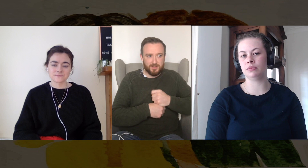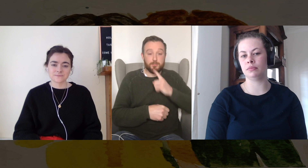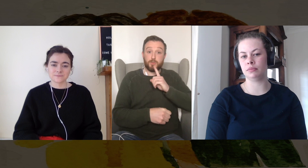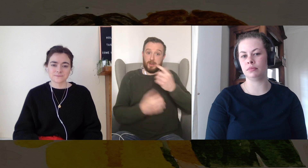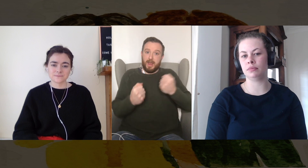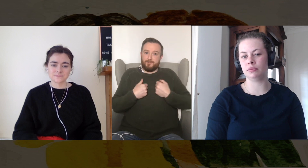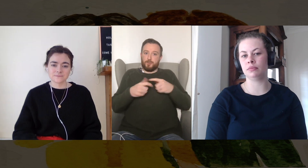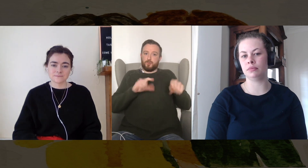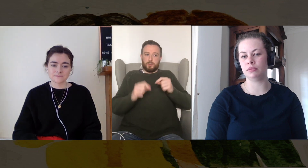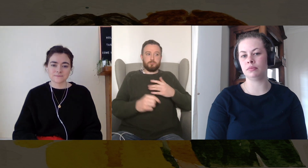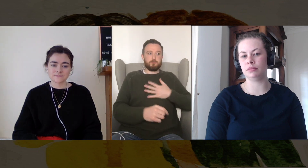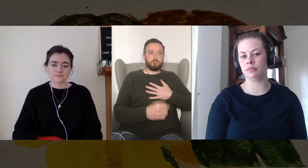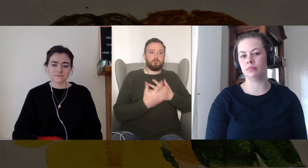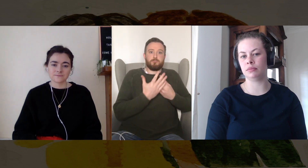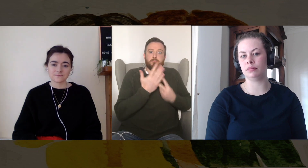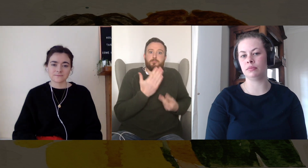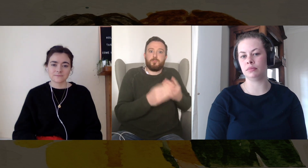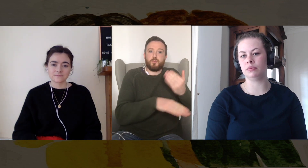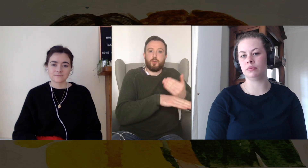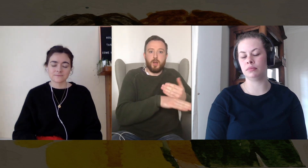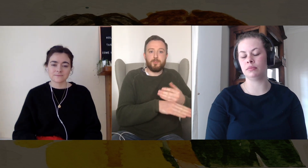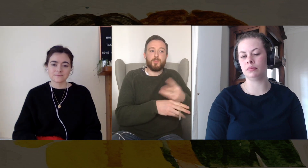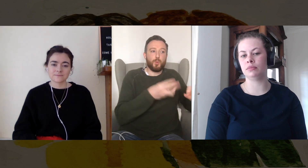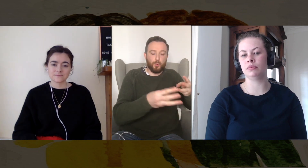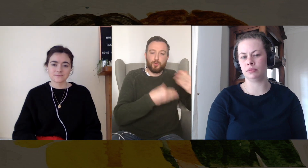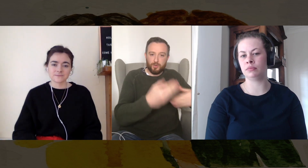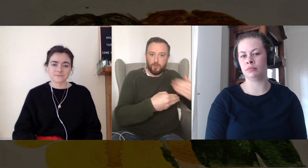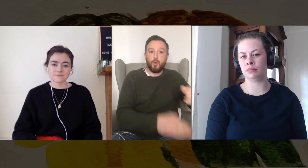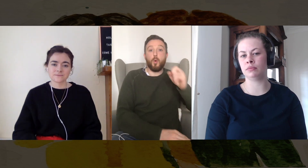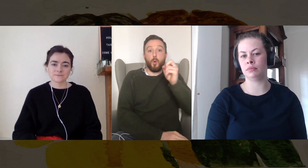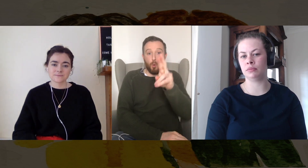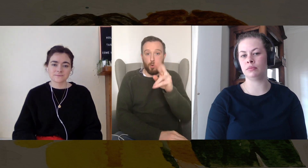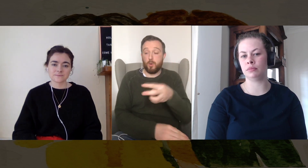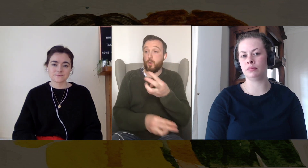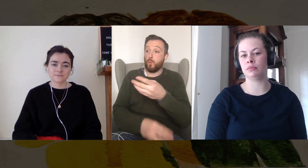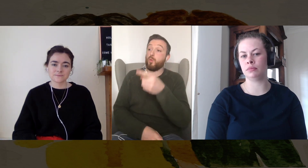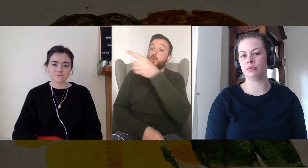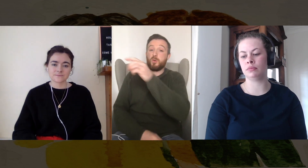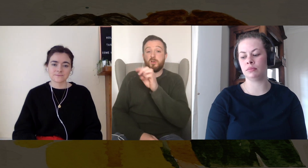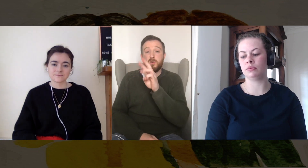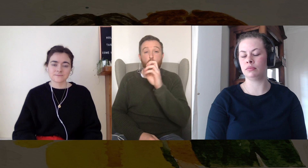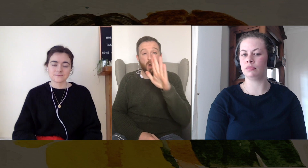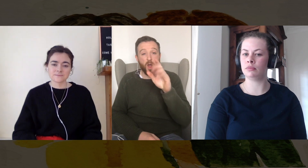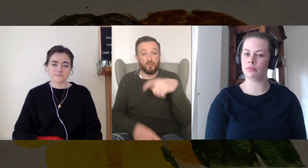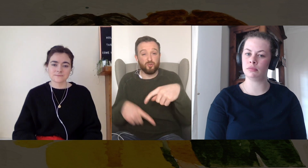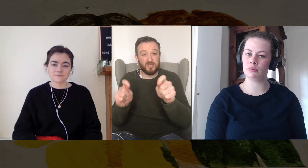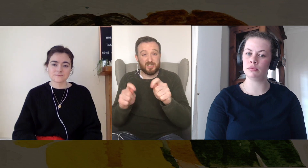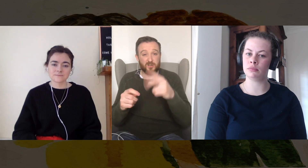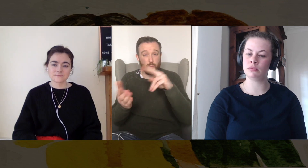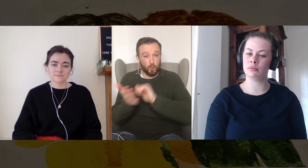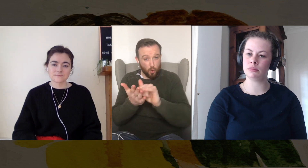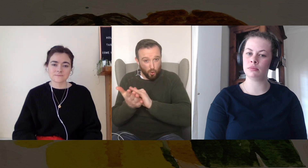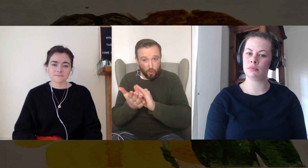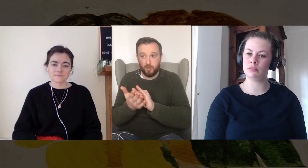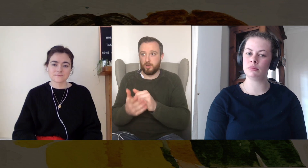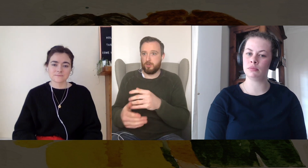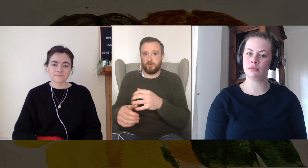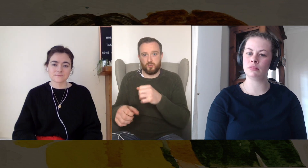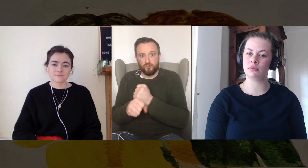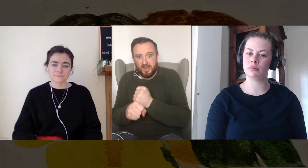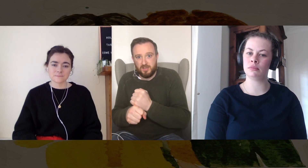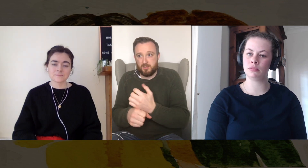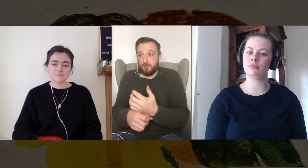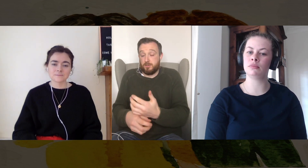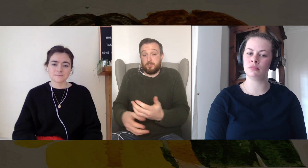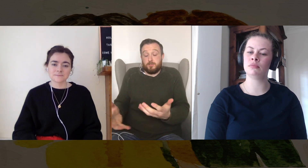or you can go and work in a 9 to 5. If you want to do something that serves a purpose for you that you really value, you're also getting to do that. Yes,